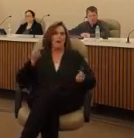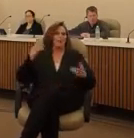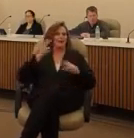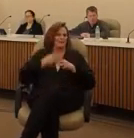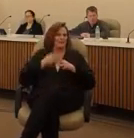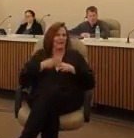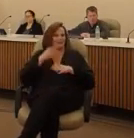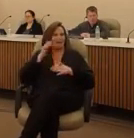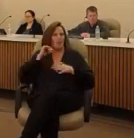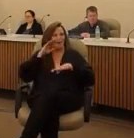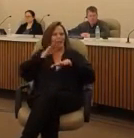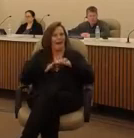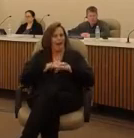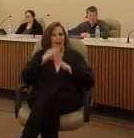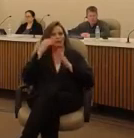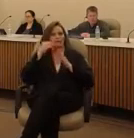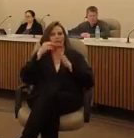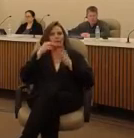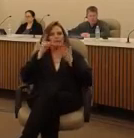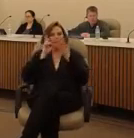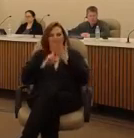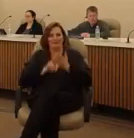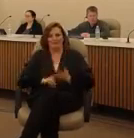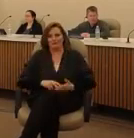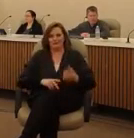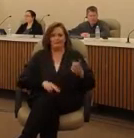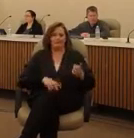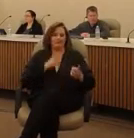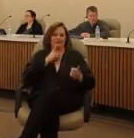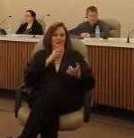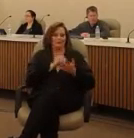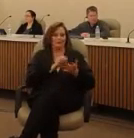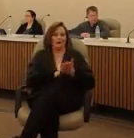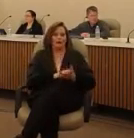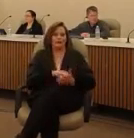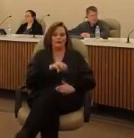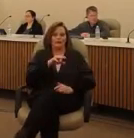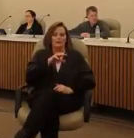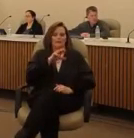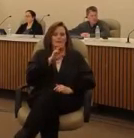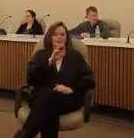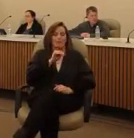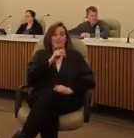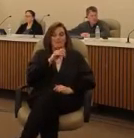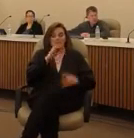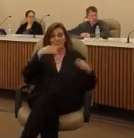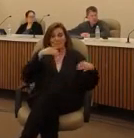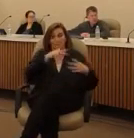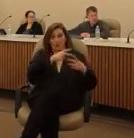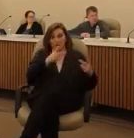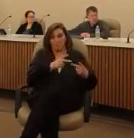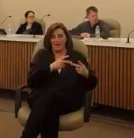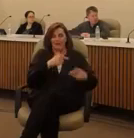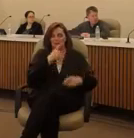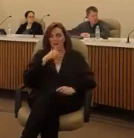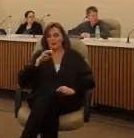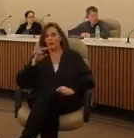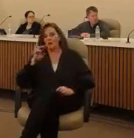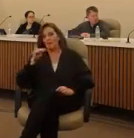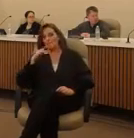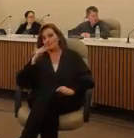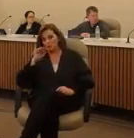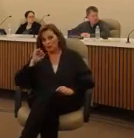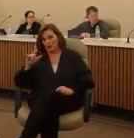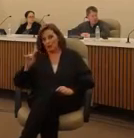some of them had put down Marketplace or Miracle Mile as their address. It appears that the person was going